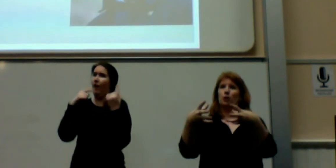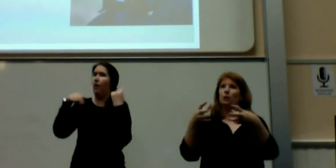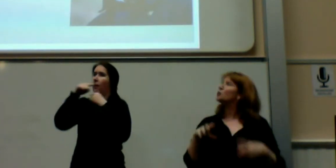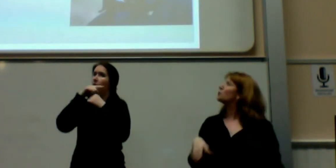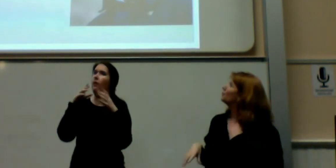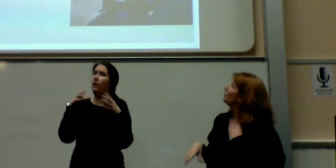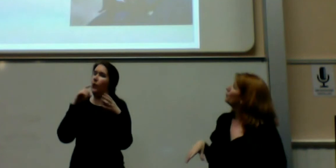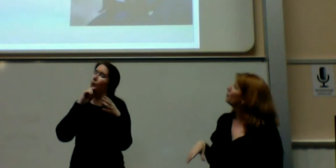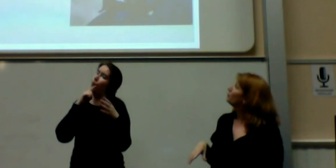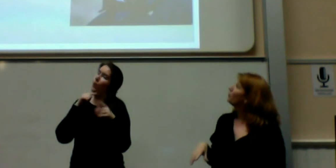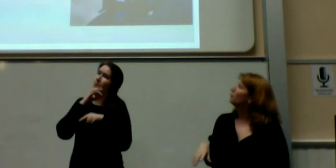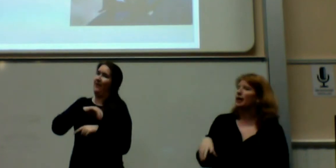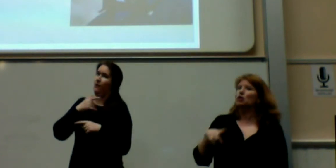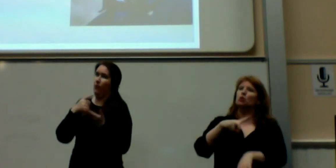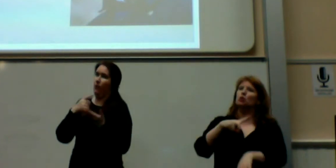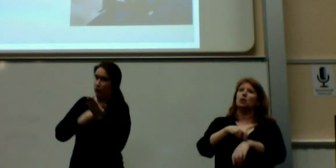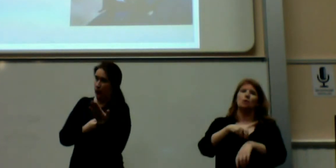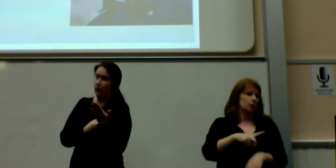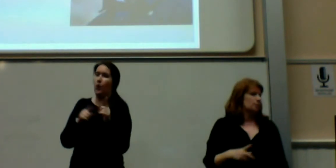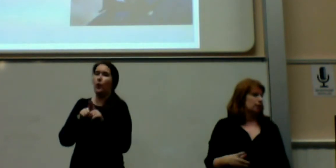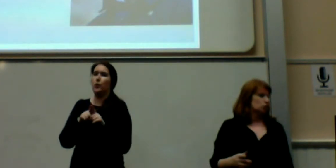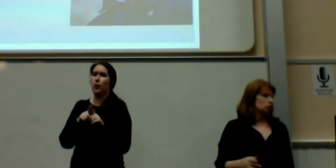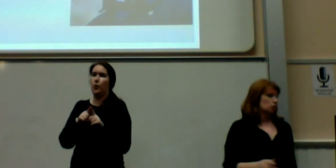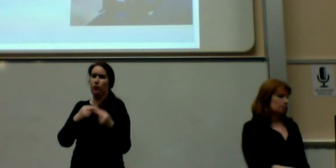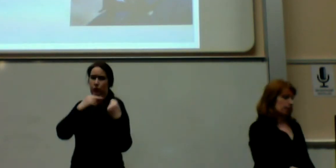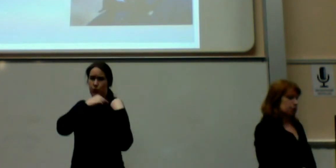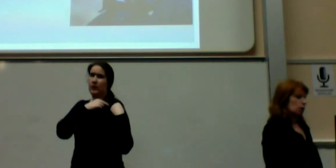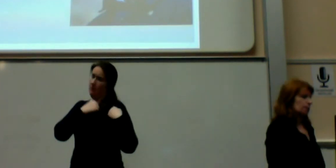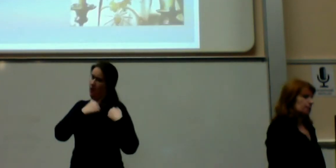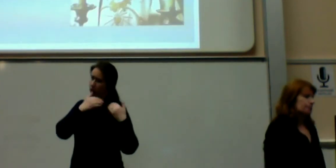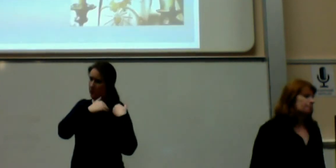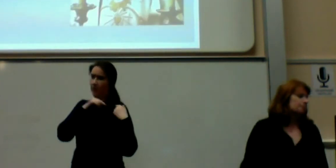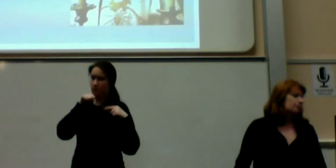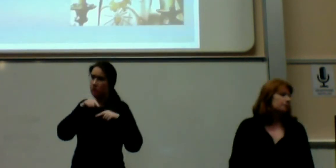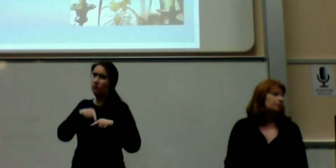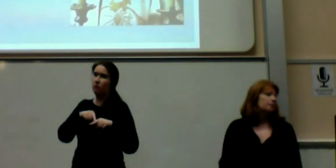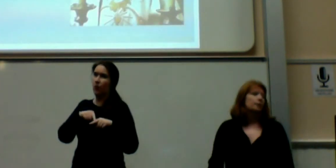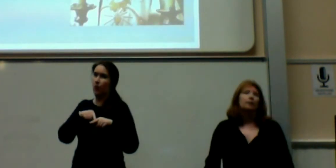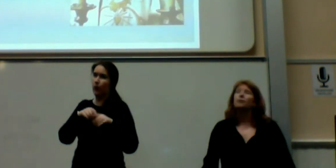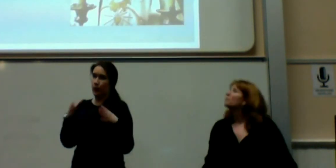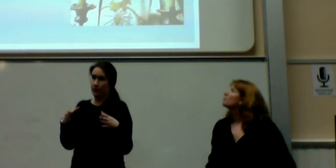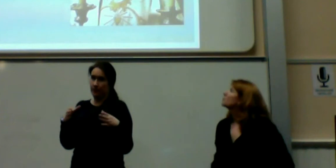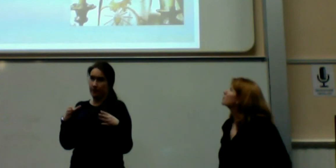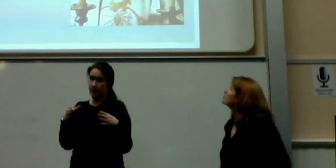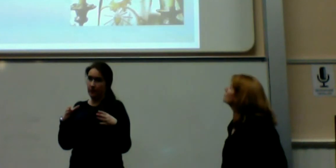this approach. And duty, what is my duty or my job?